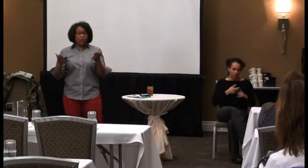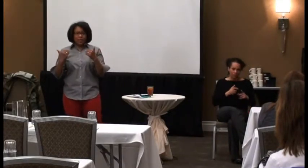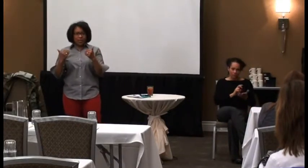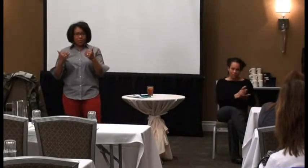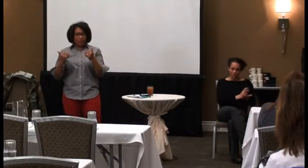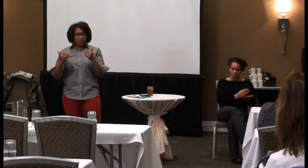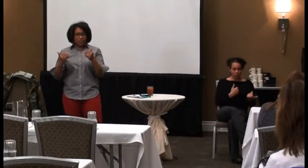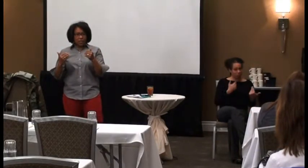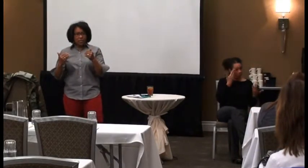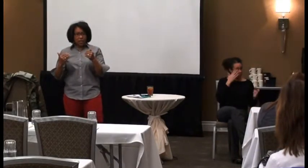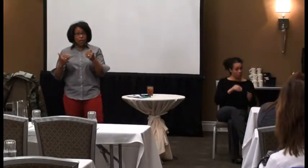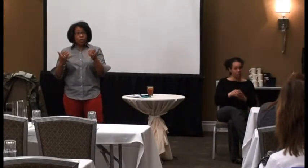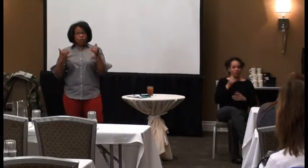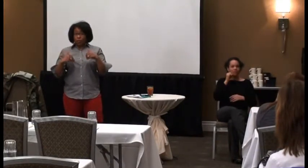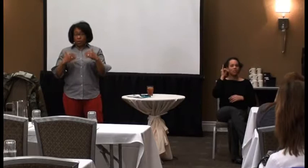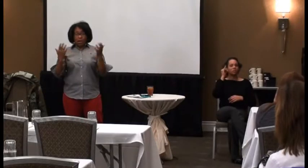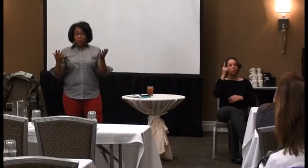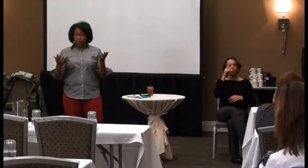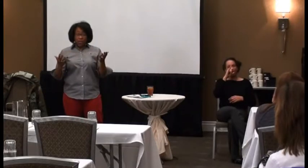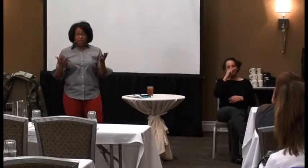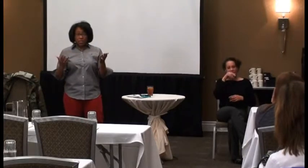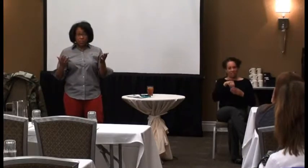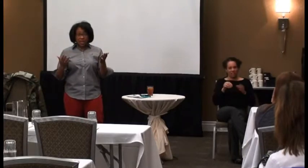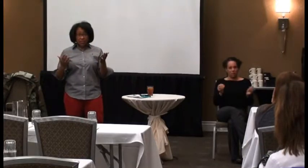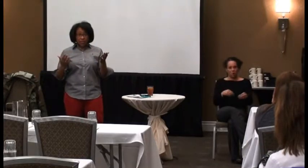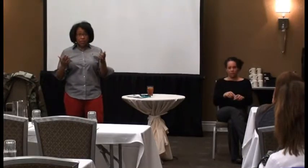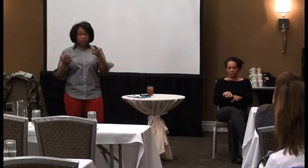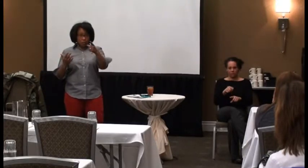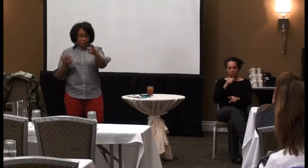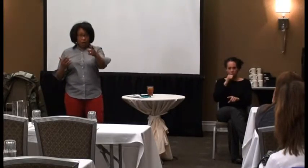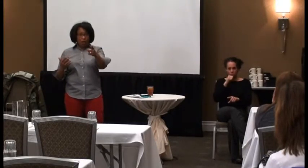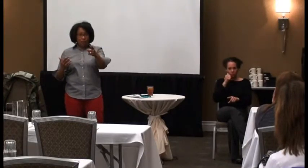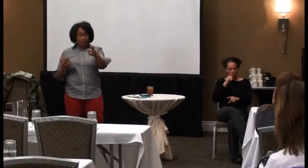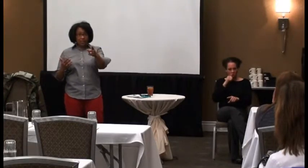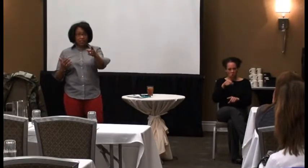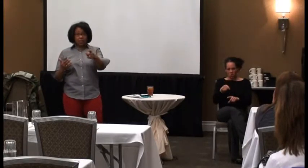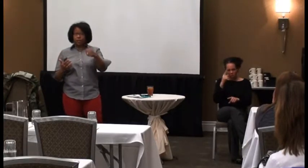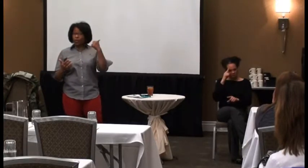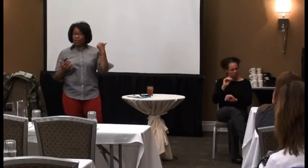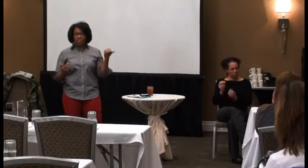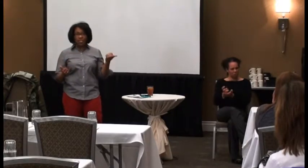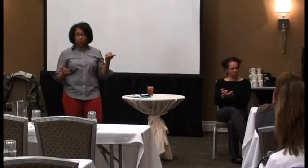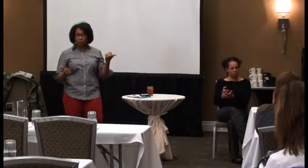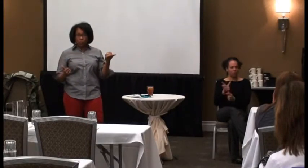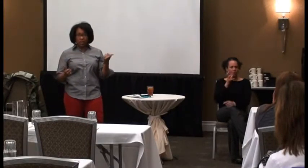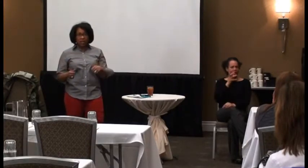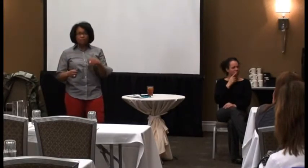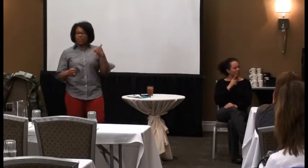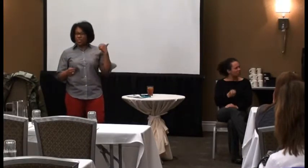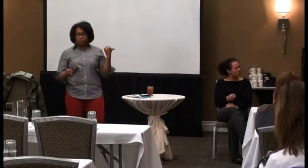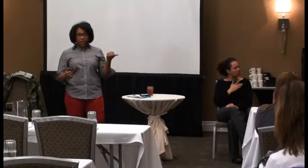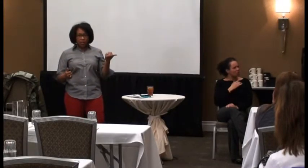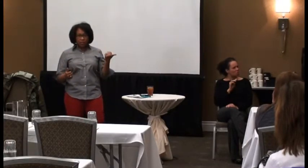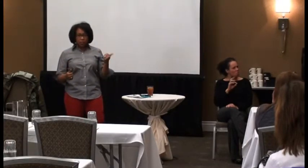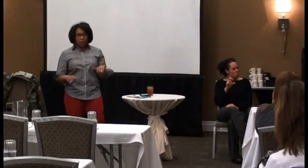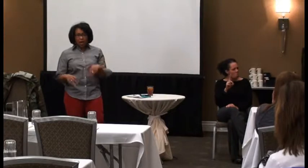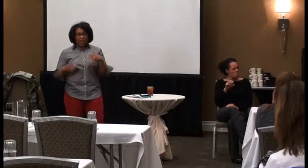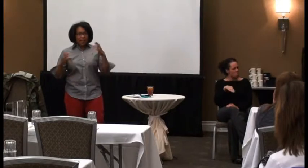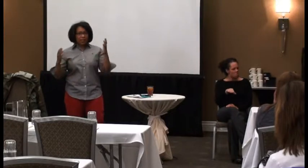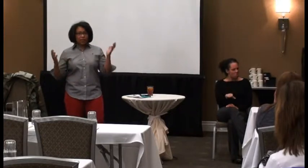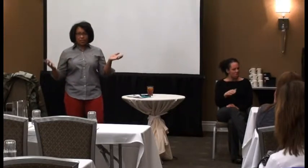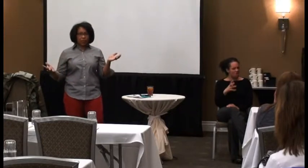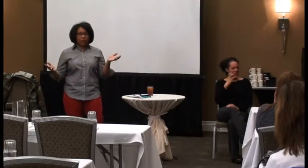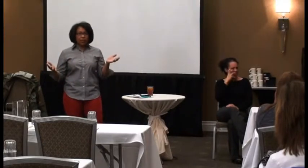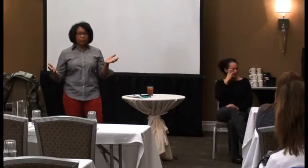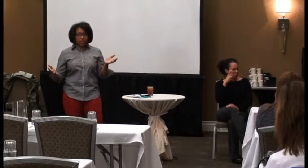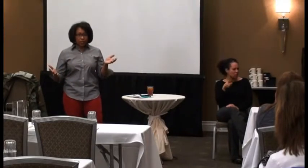don't know. I had a kid in my office yesterday, and we didn't think she was having seizures. Mom called me and said, you know what, she is more moody, she's more irritable, I